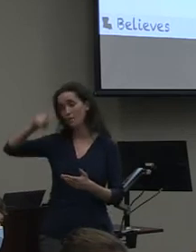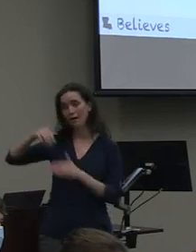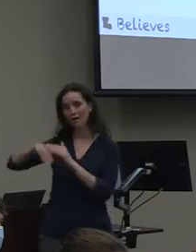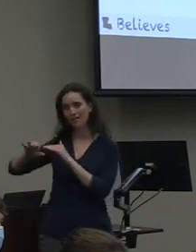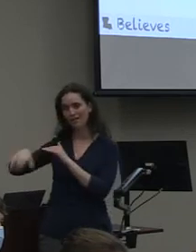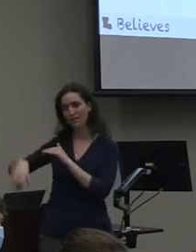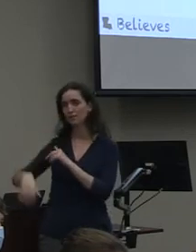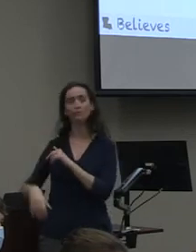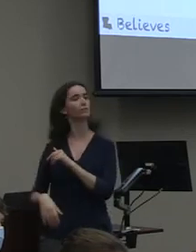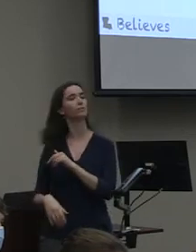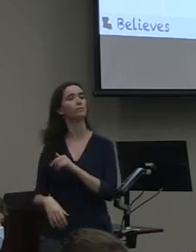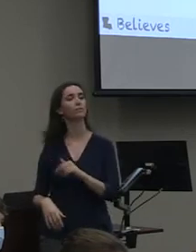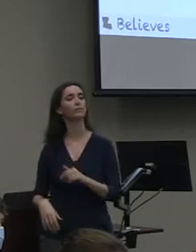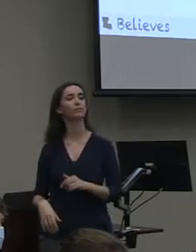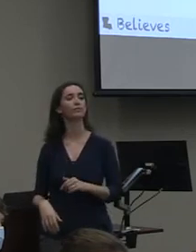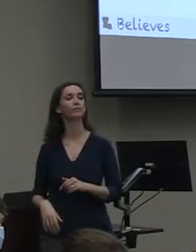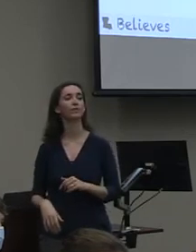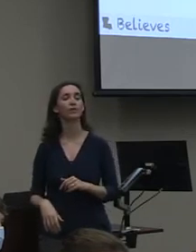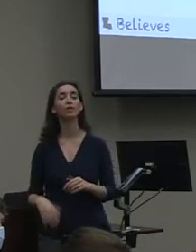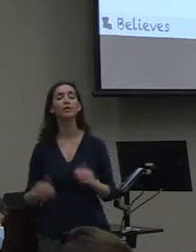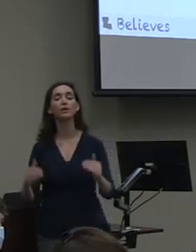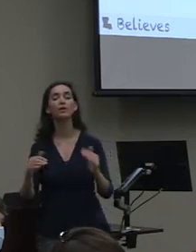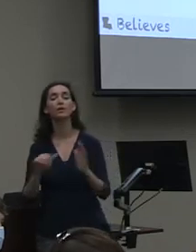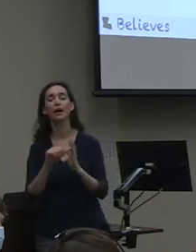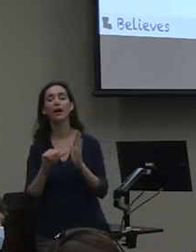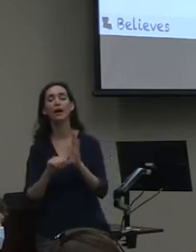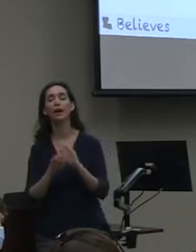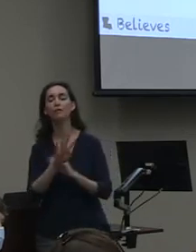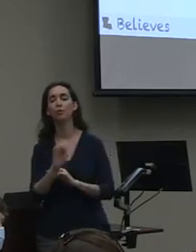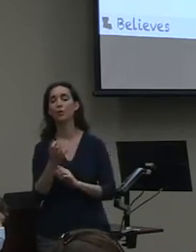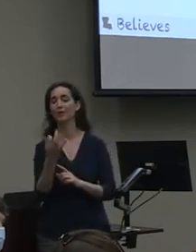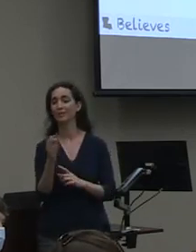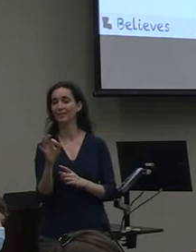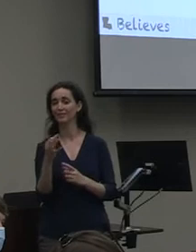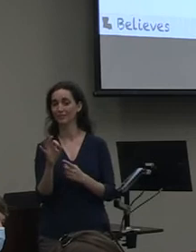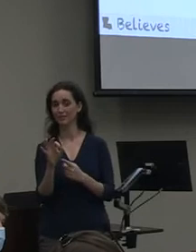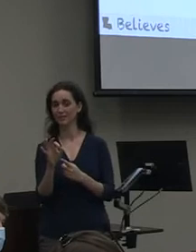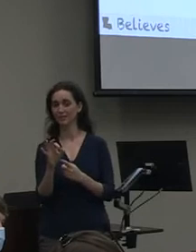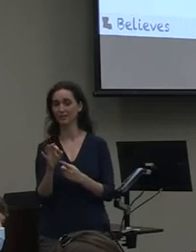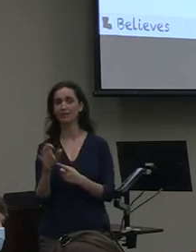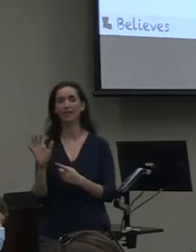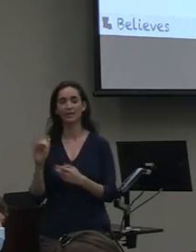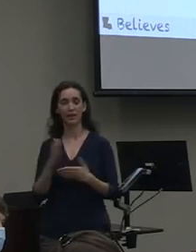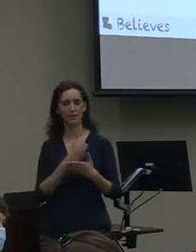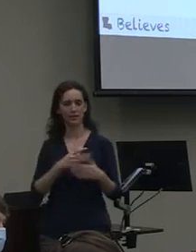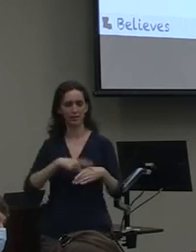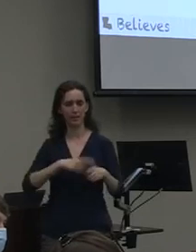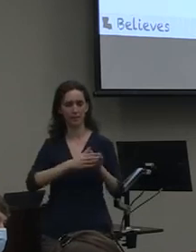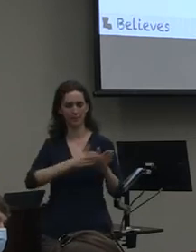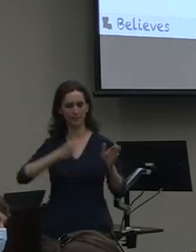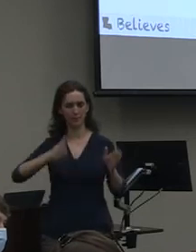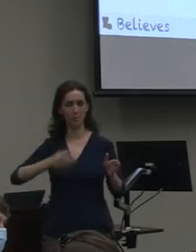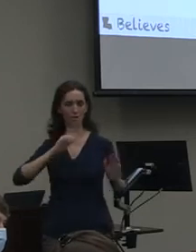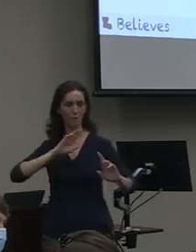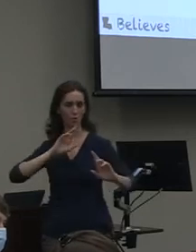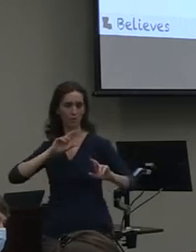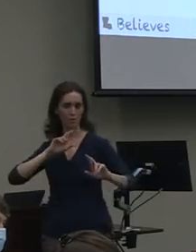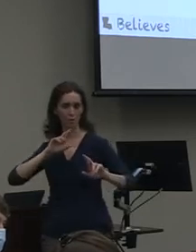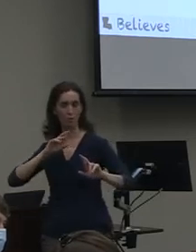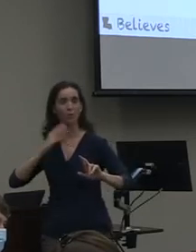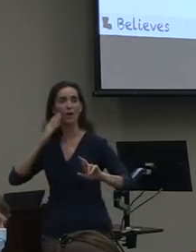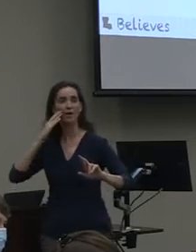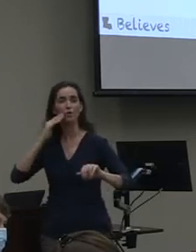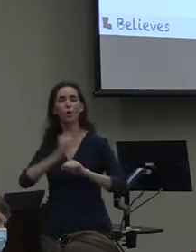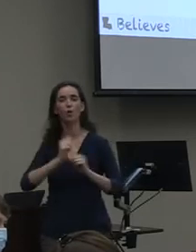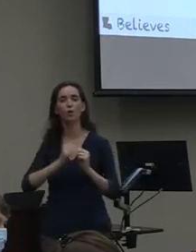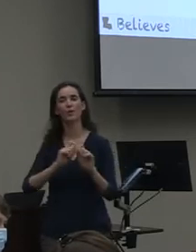that. And to Act 419, that reporting phase, I know that's working with a